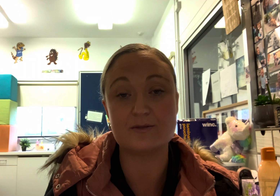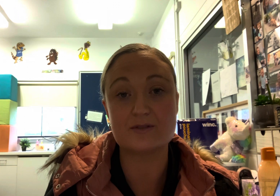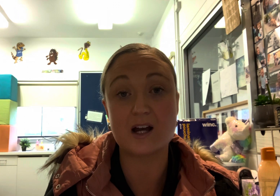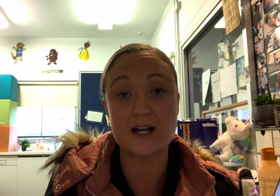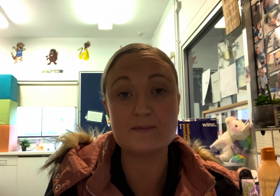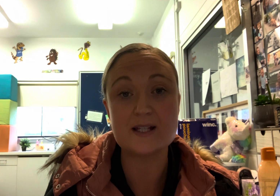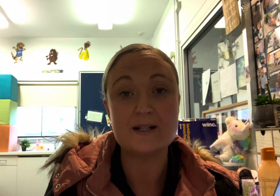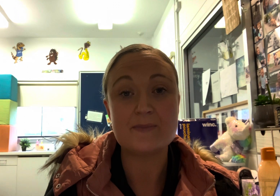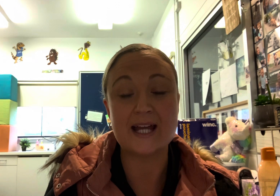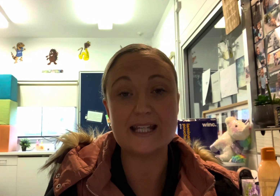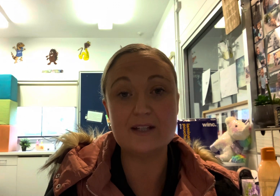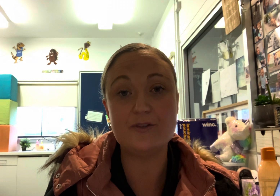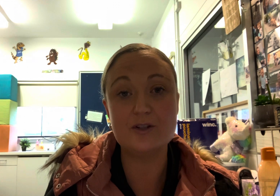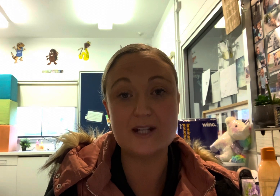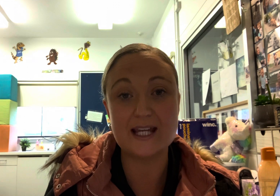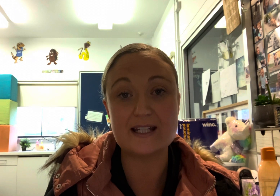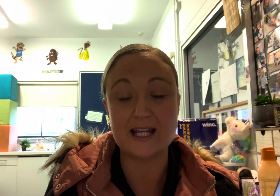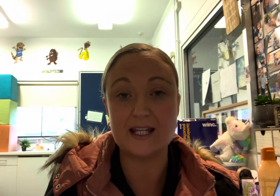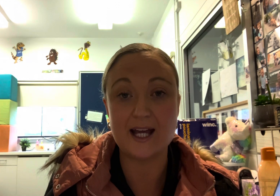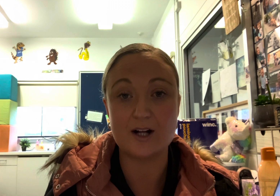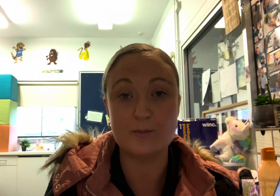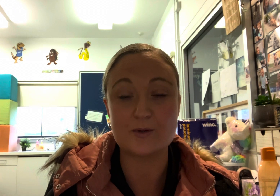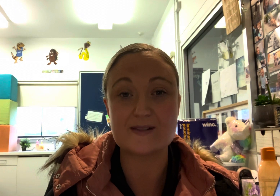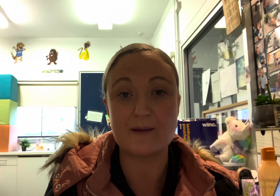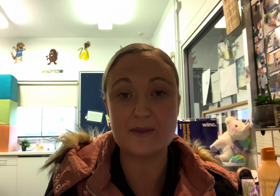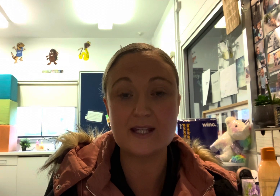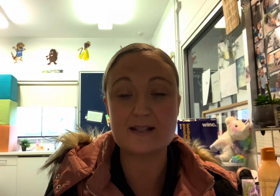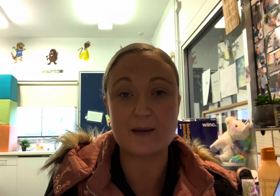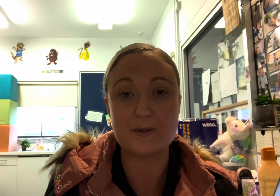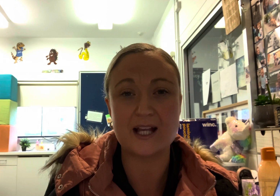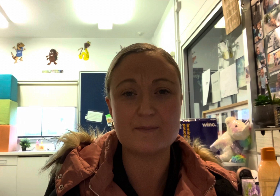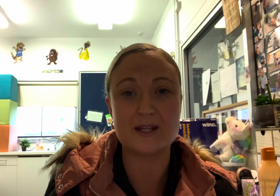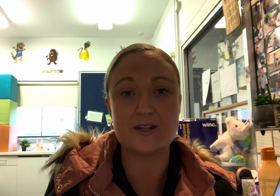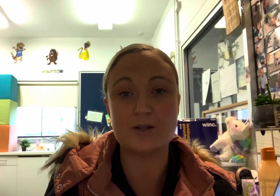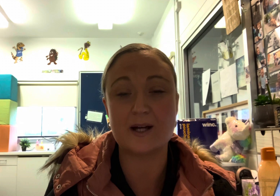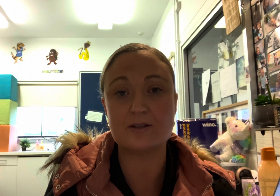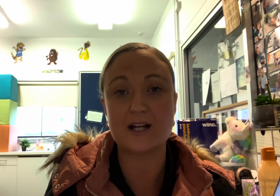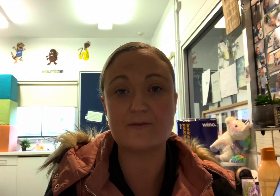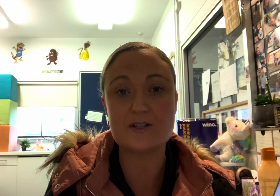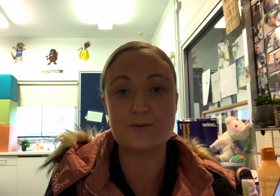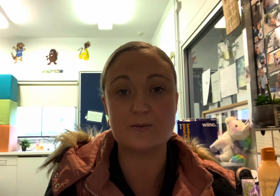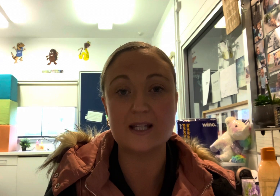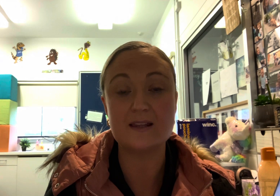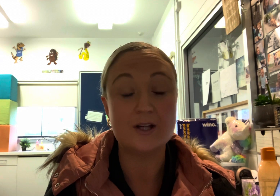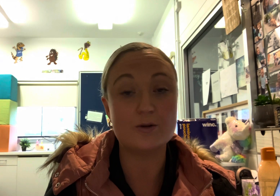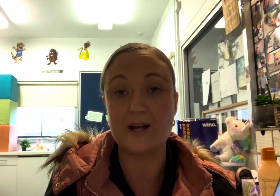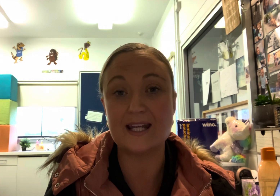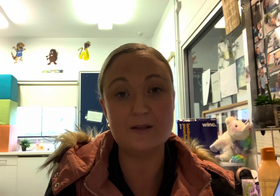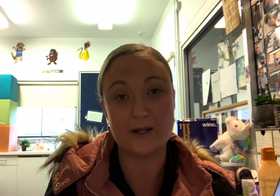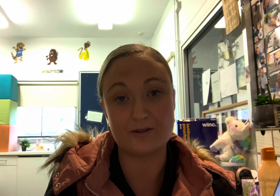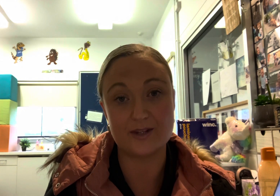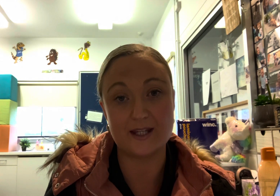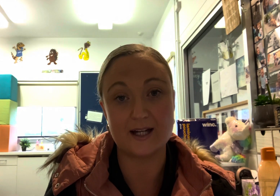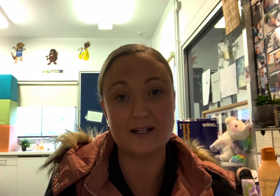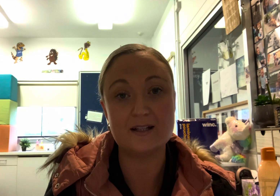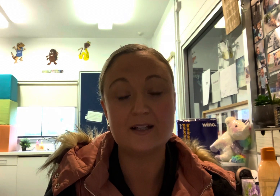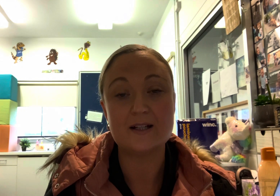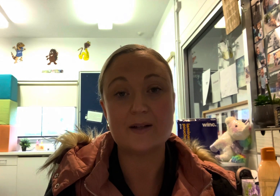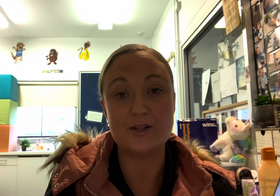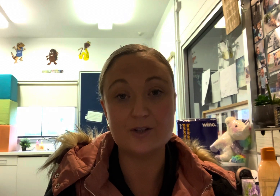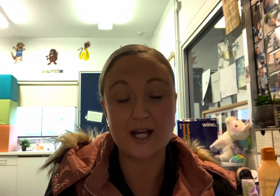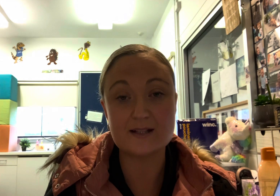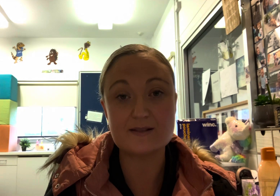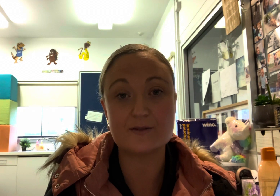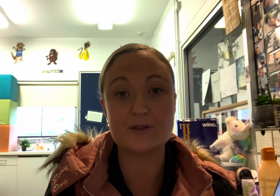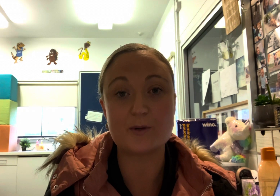at all times. And if you need any help, or something is happening up there that you are not comfortable with, or anywhere on the yard,